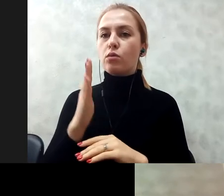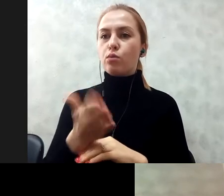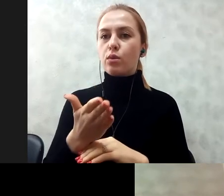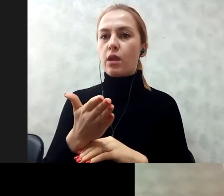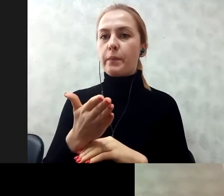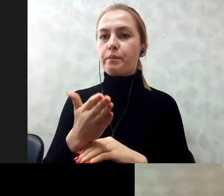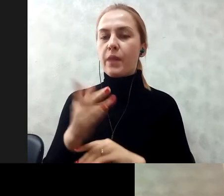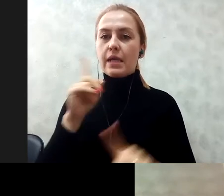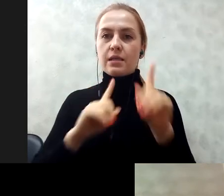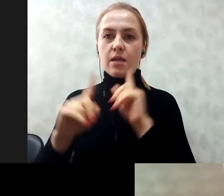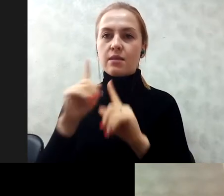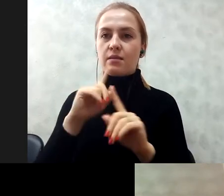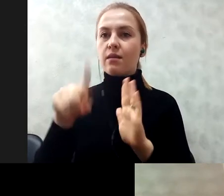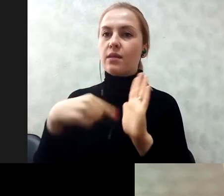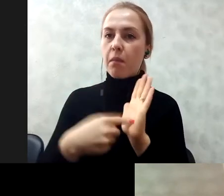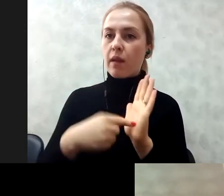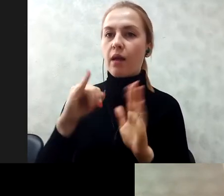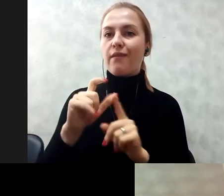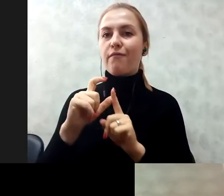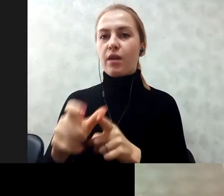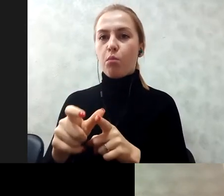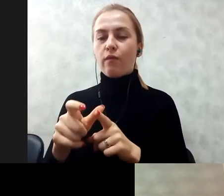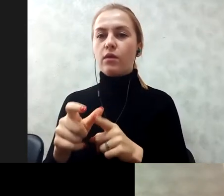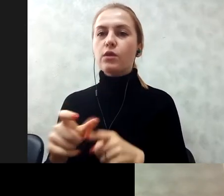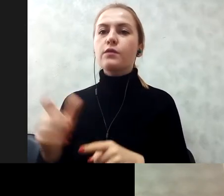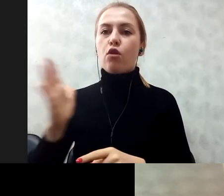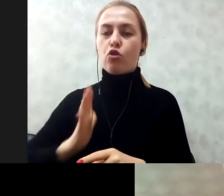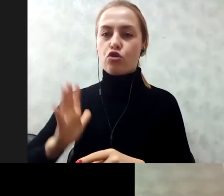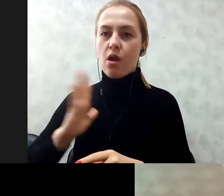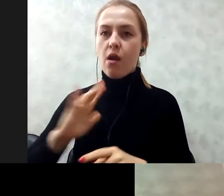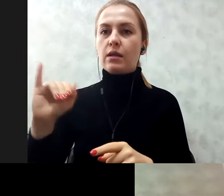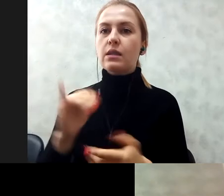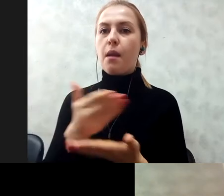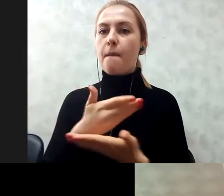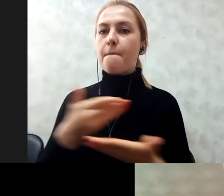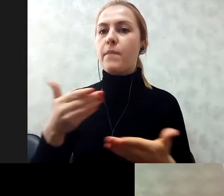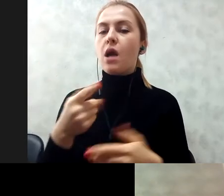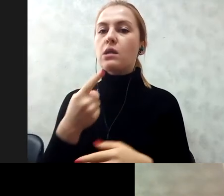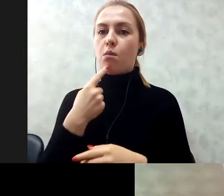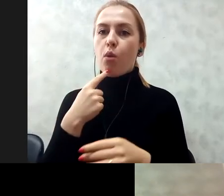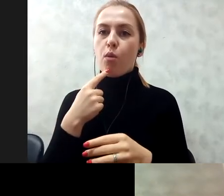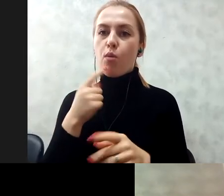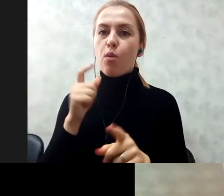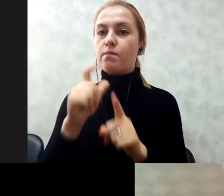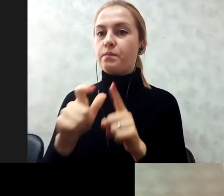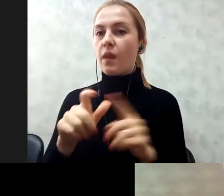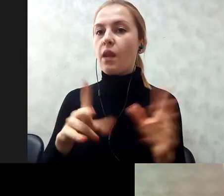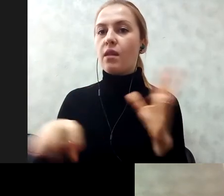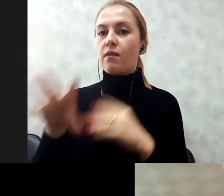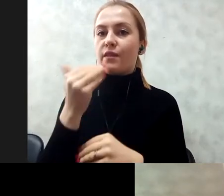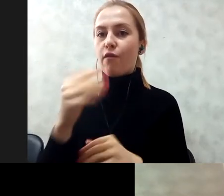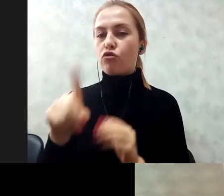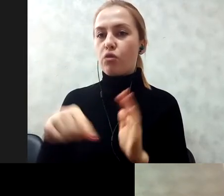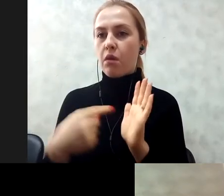your questions, and we will seek to provide an answer to you in a short while. With that, I pass the